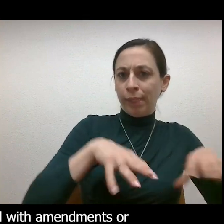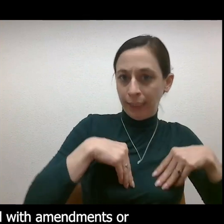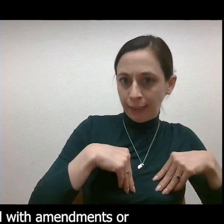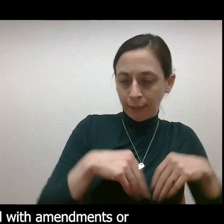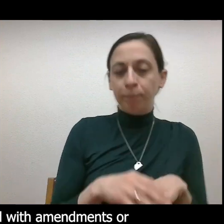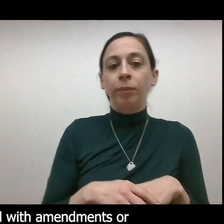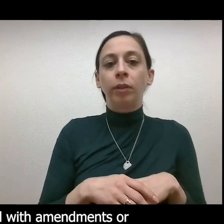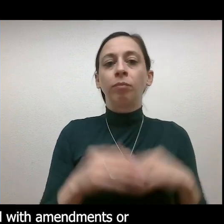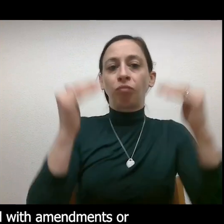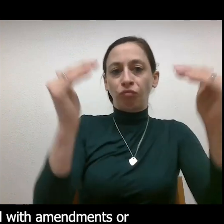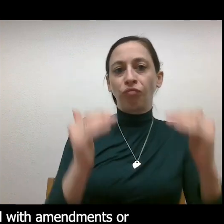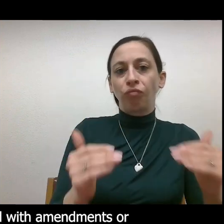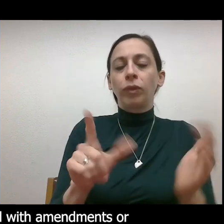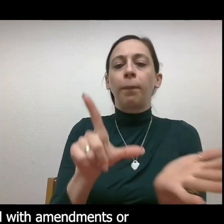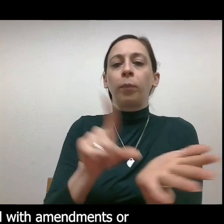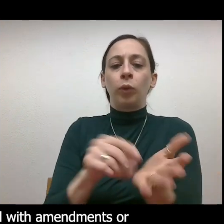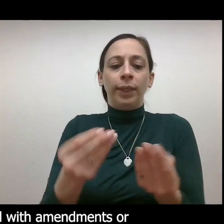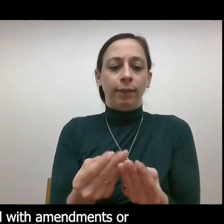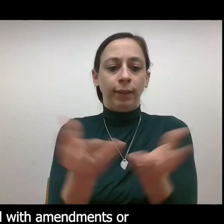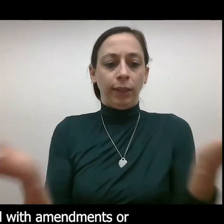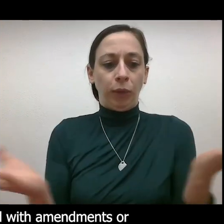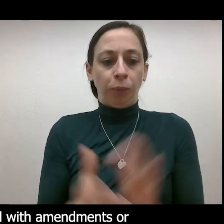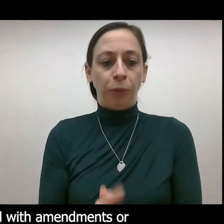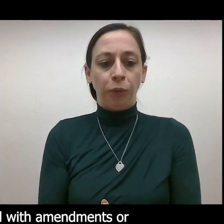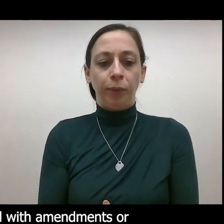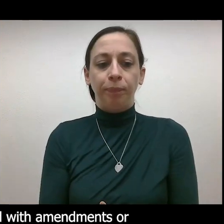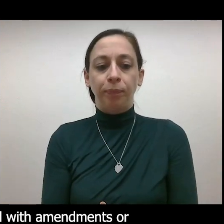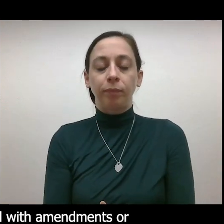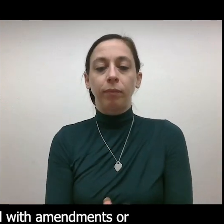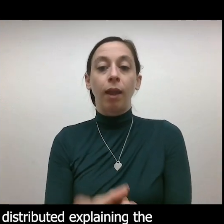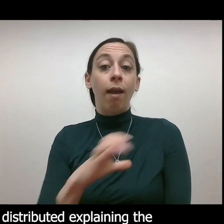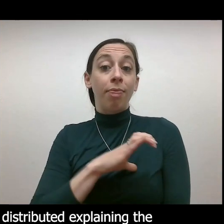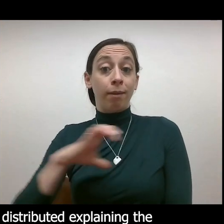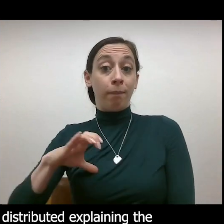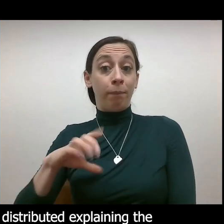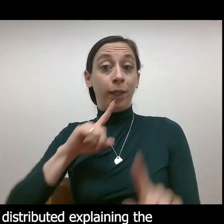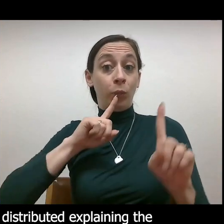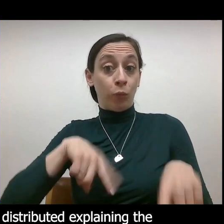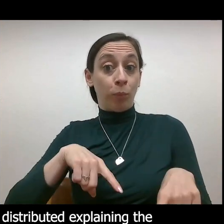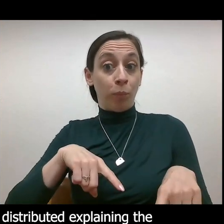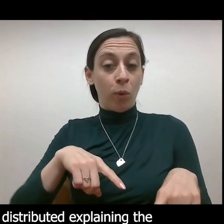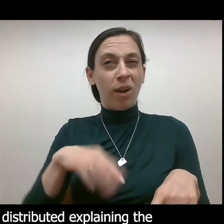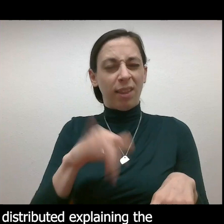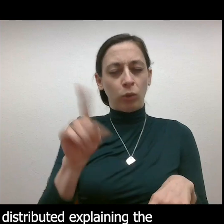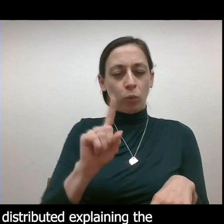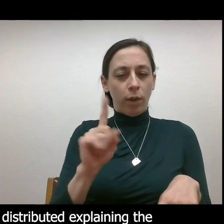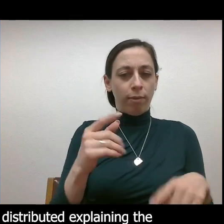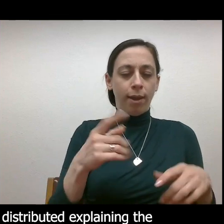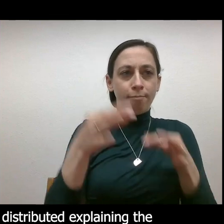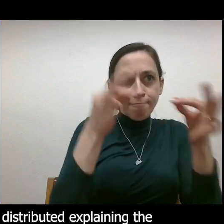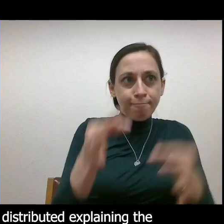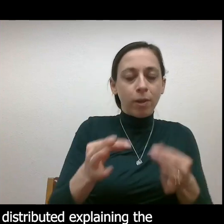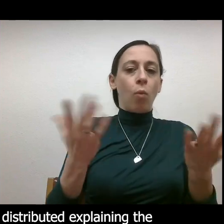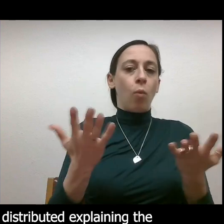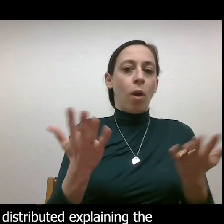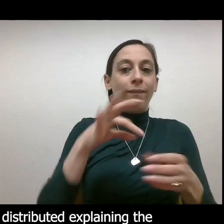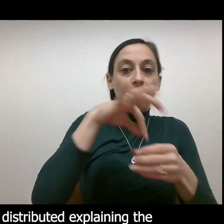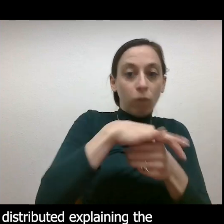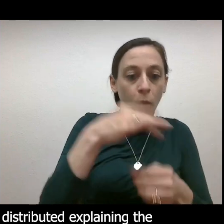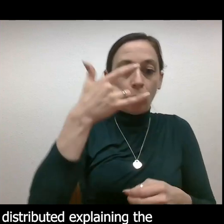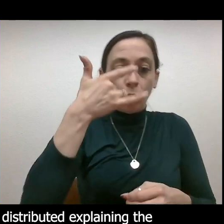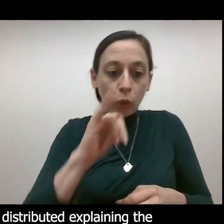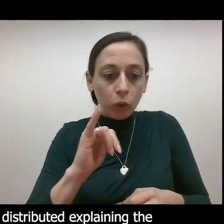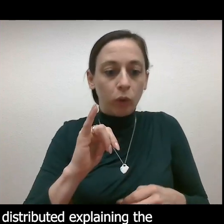So if it is accepted as is, or accepted with amendments and substitution, the committee report will be printed and